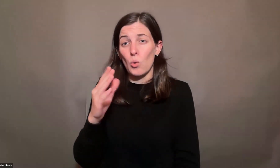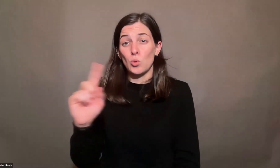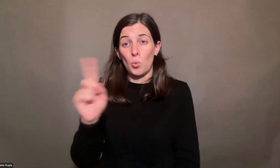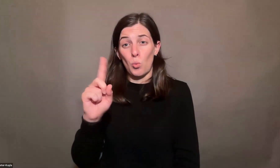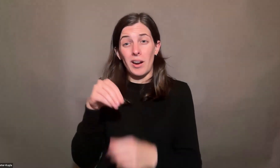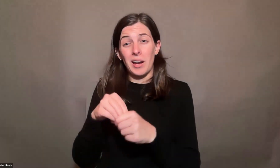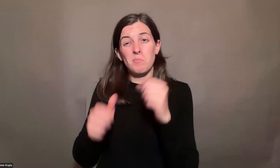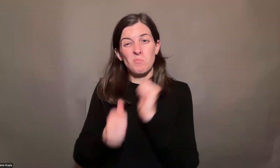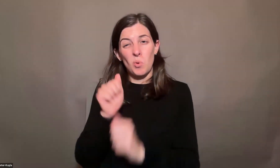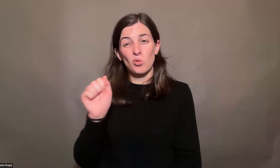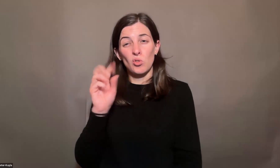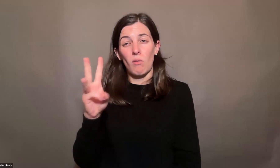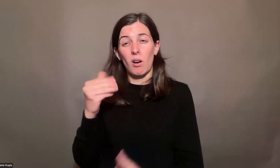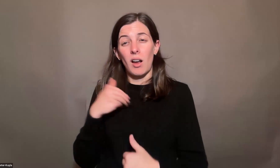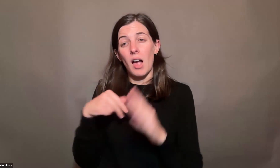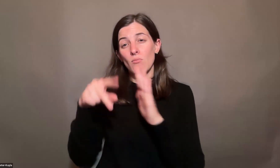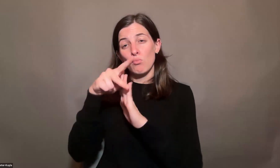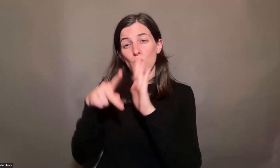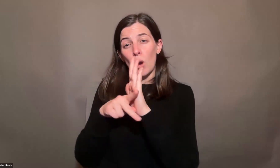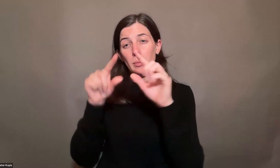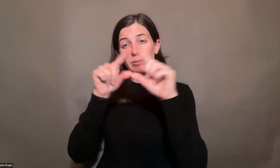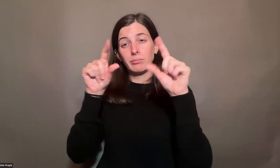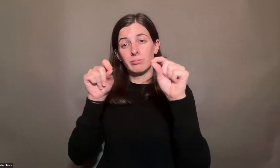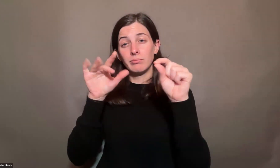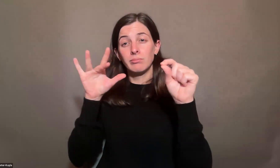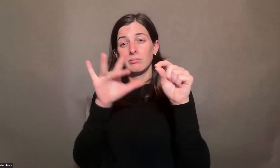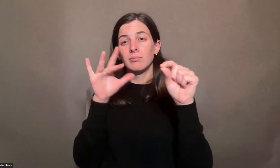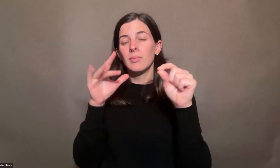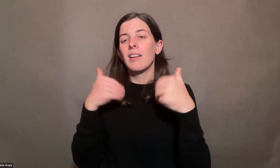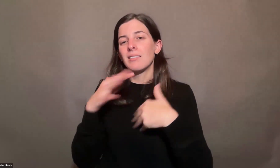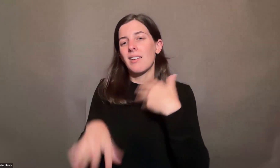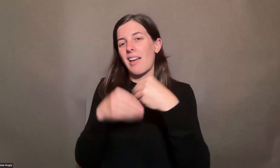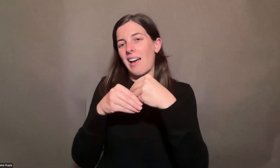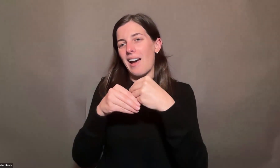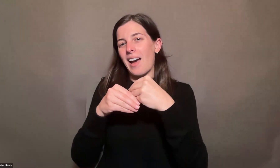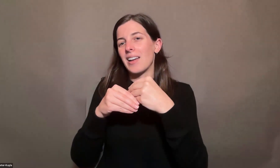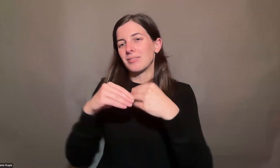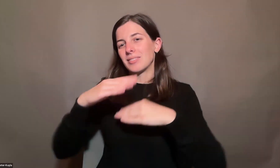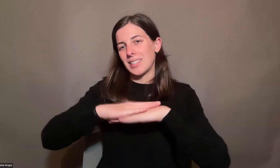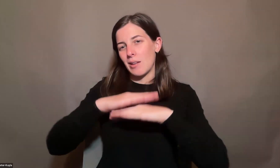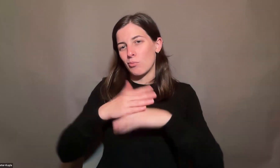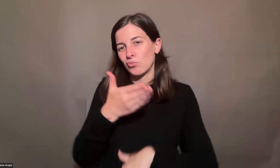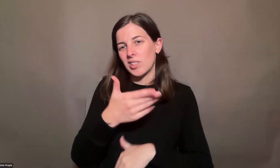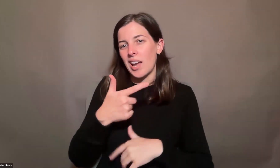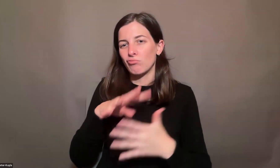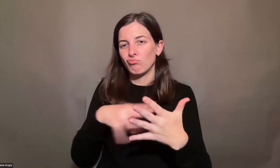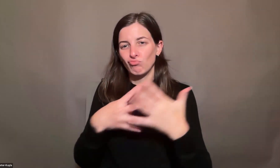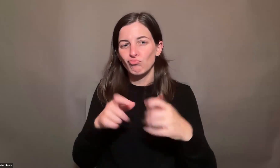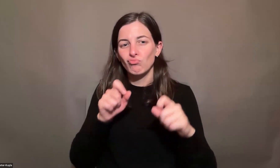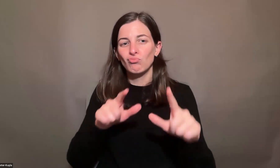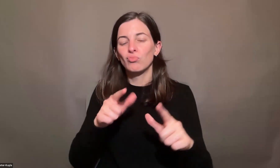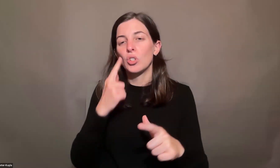software. And also just think of it like writing alternative text for an image. It follows a very similar pattern, but you're just writing it for a table